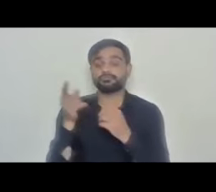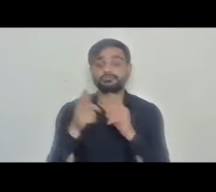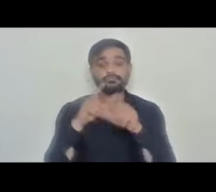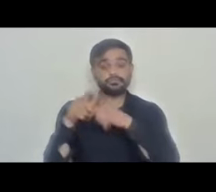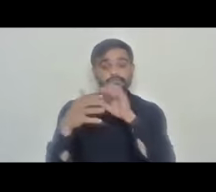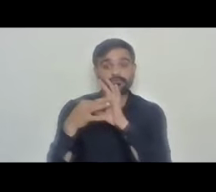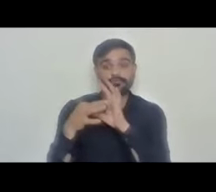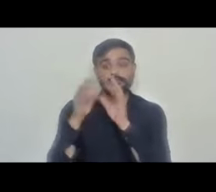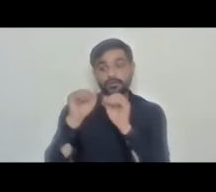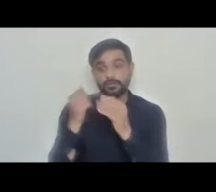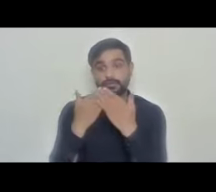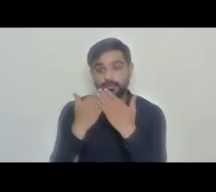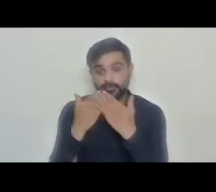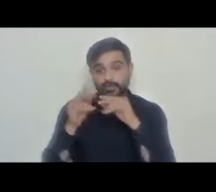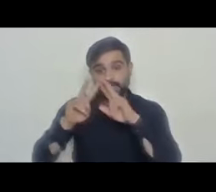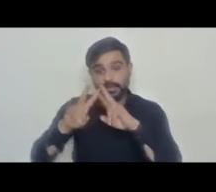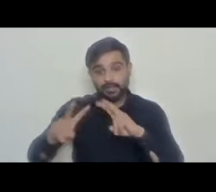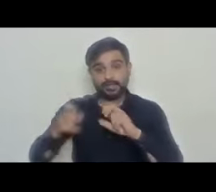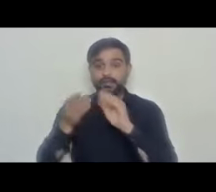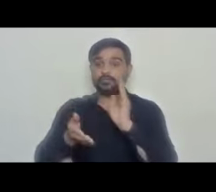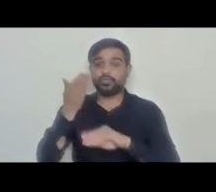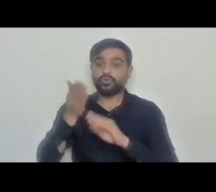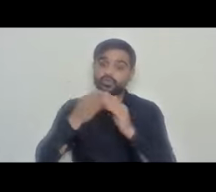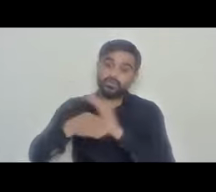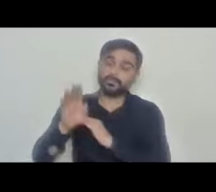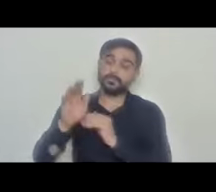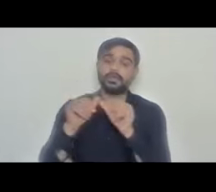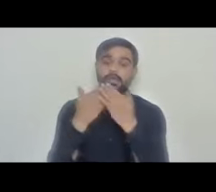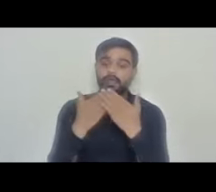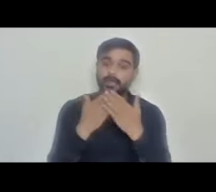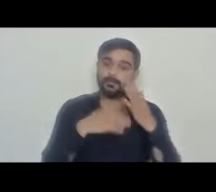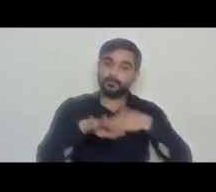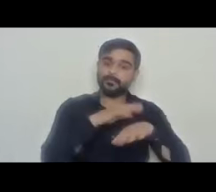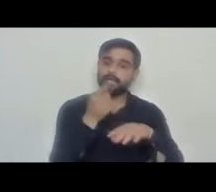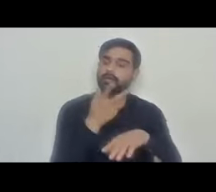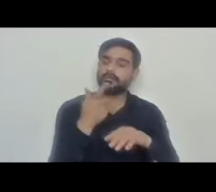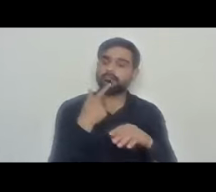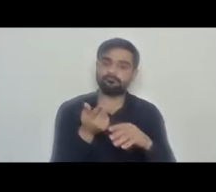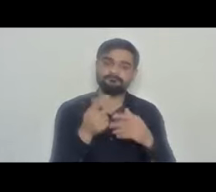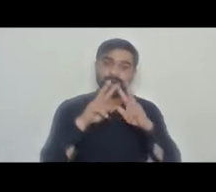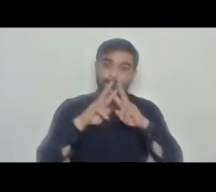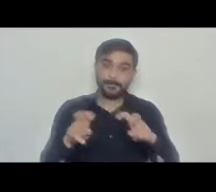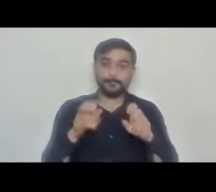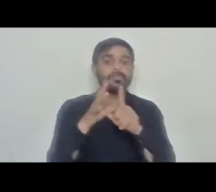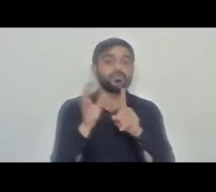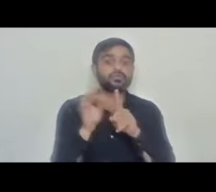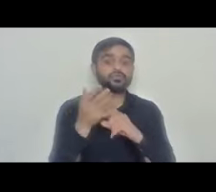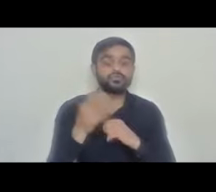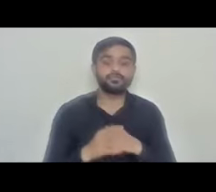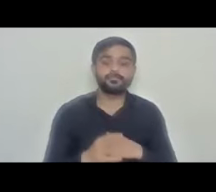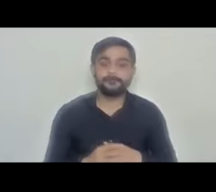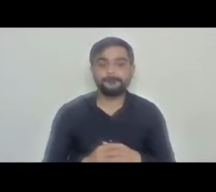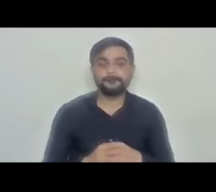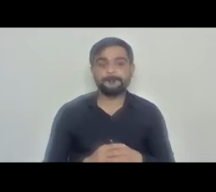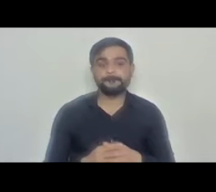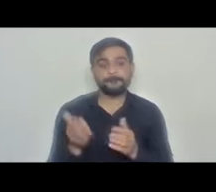in your study, in your research, you would mostly go with the academic discourse, because as a researcher, what you're doing,